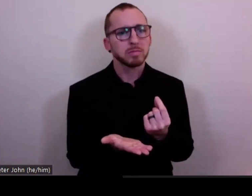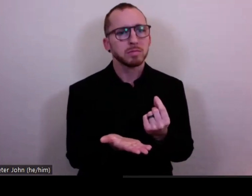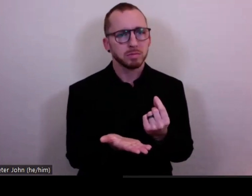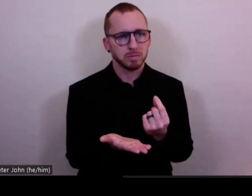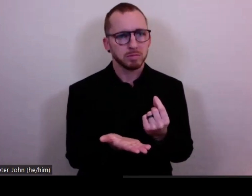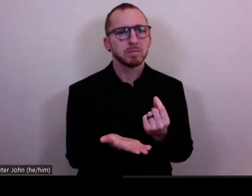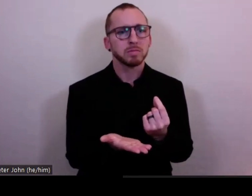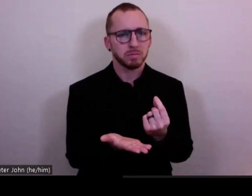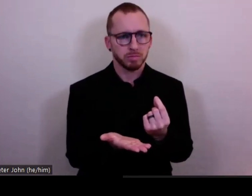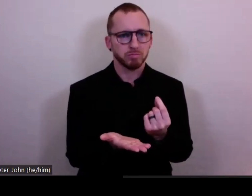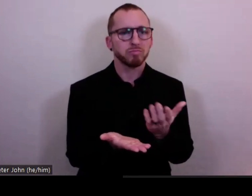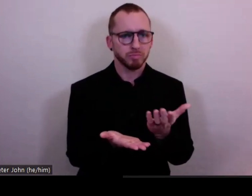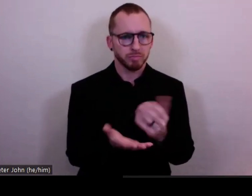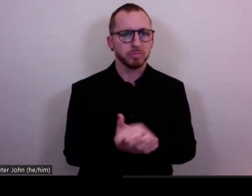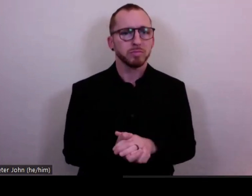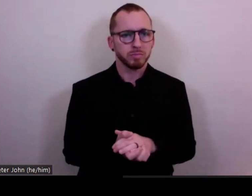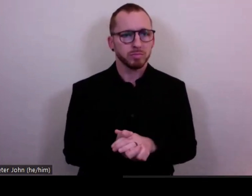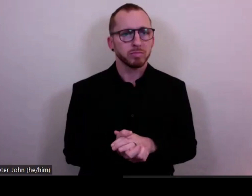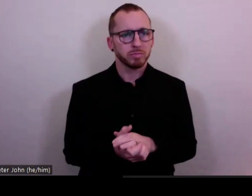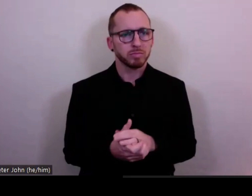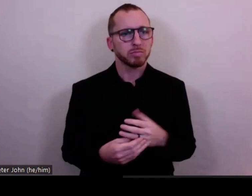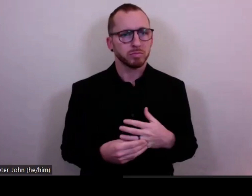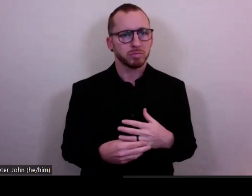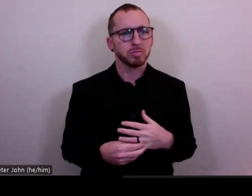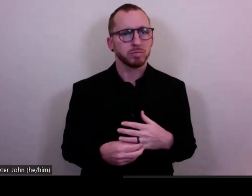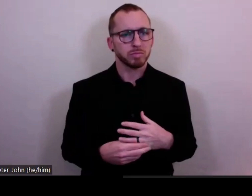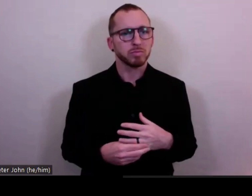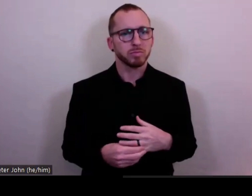responding to refers to